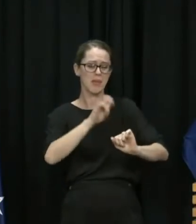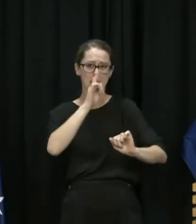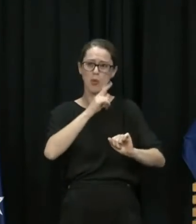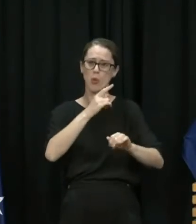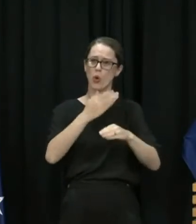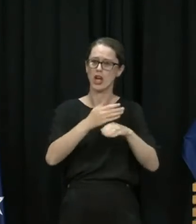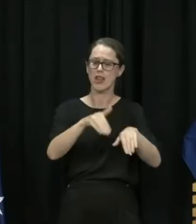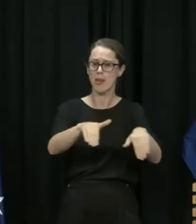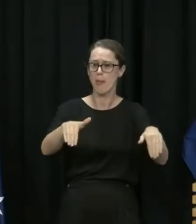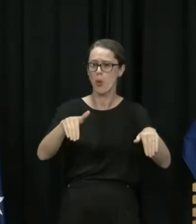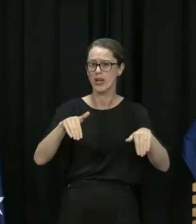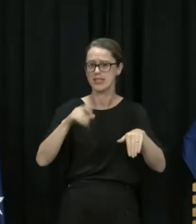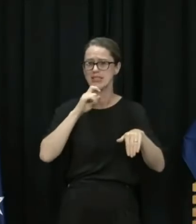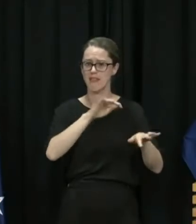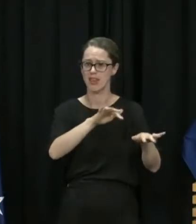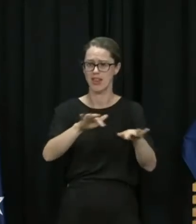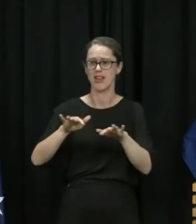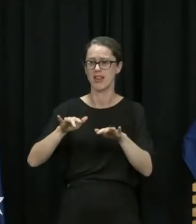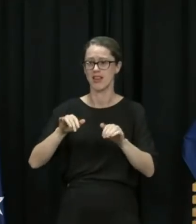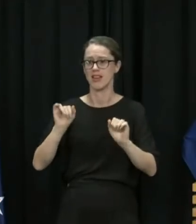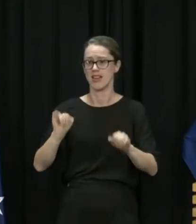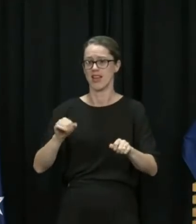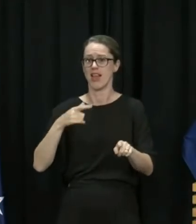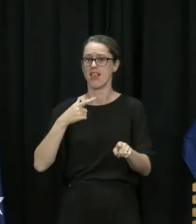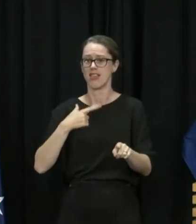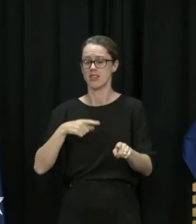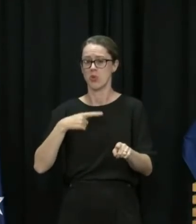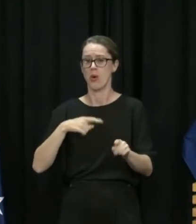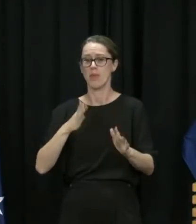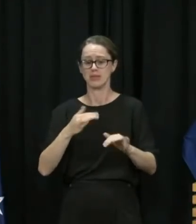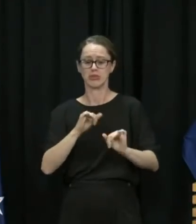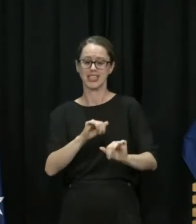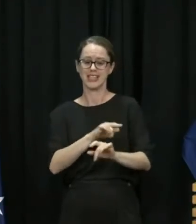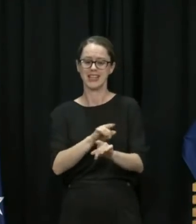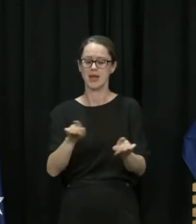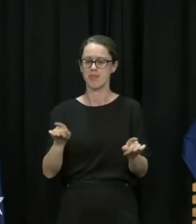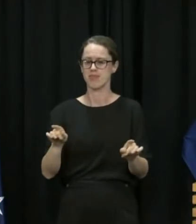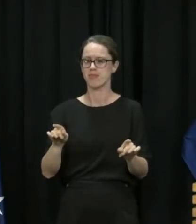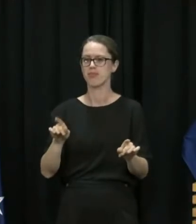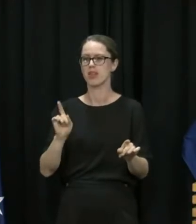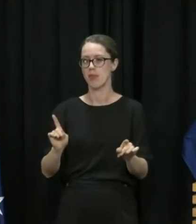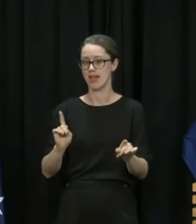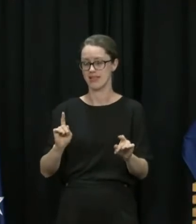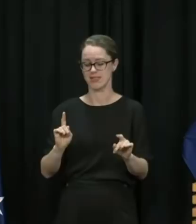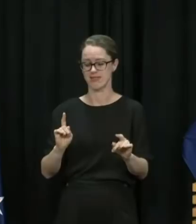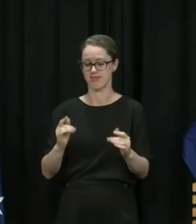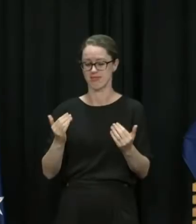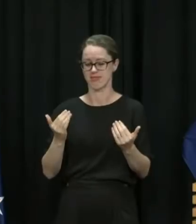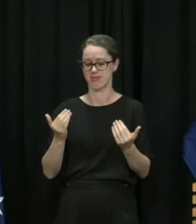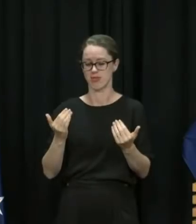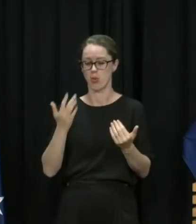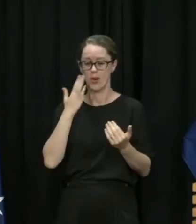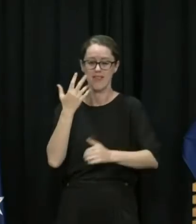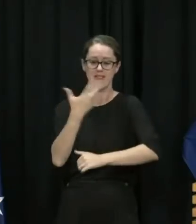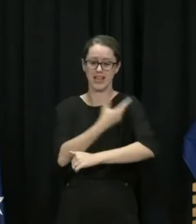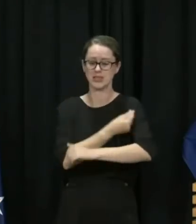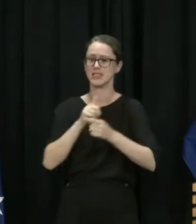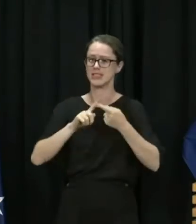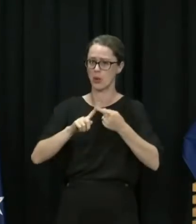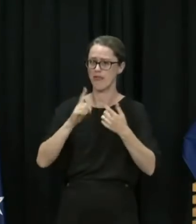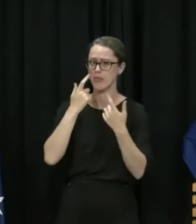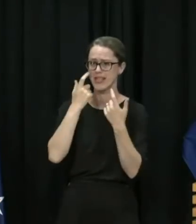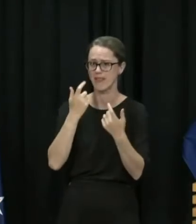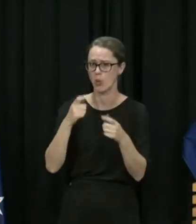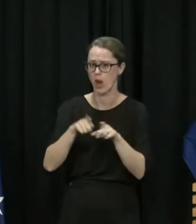line. And this is an example of why we need to, but it won't change the level of caution that we need even once they're vaccinated. Bloomfield, what